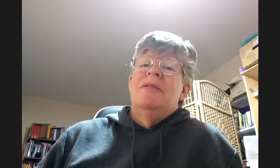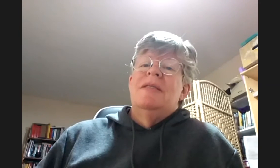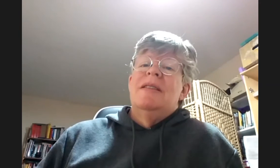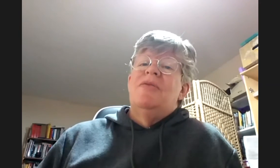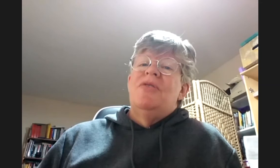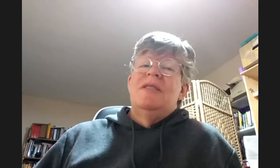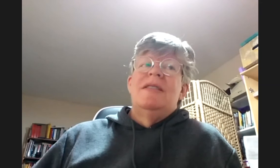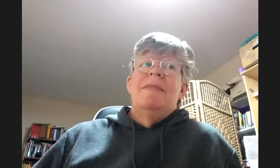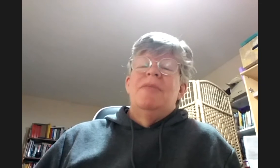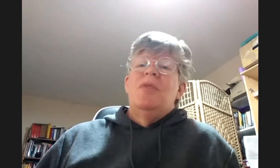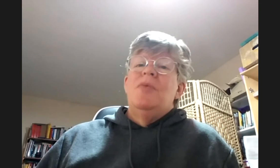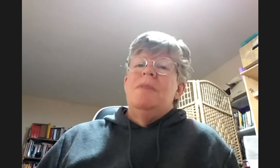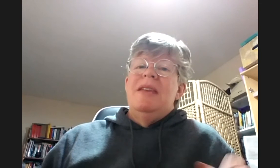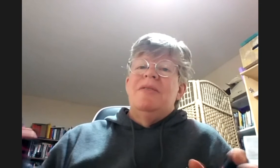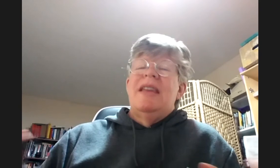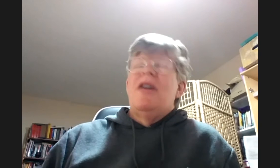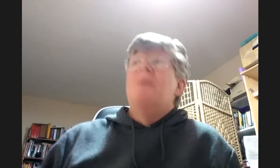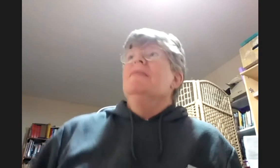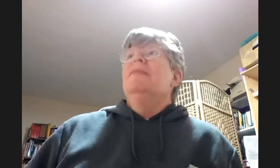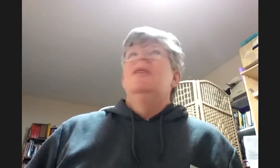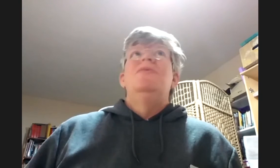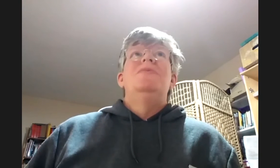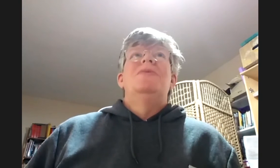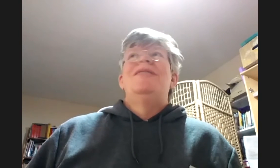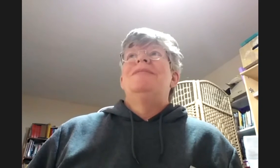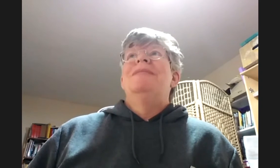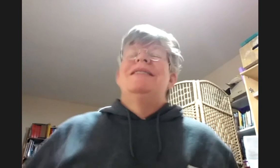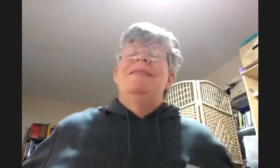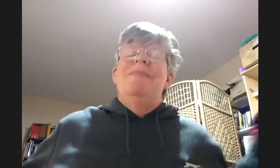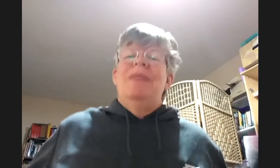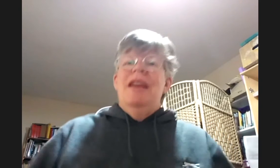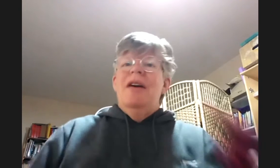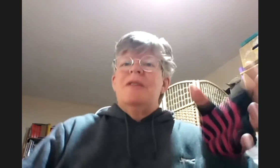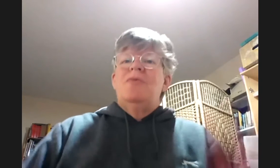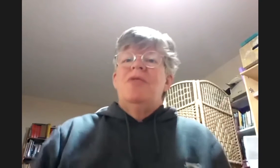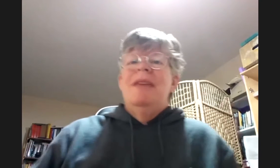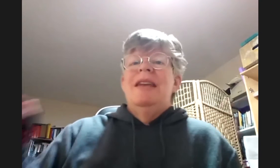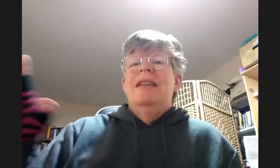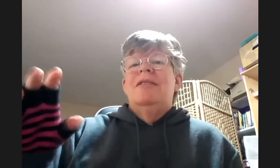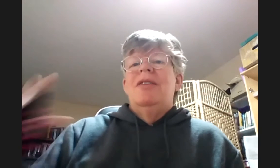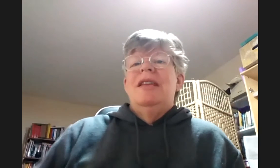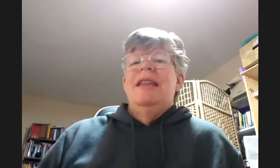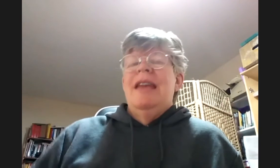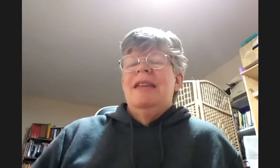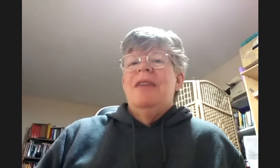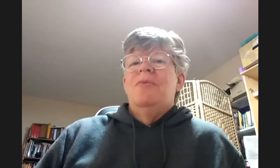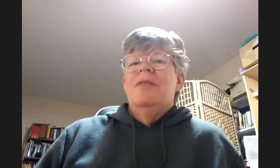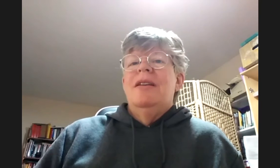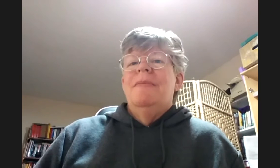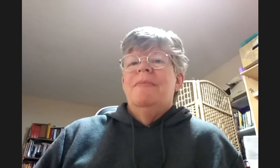is first the wood beetles, they go, ooh, Christmas. And they all swarm in and start eating that dead wood.